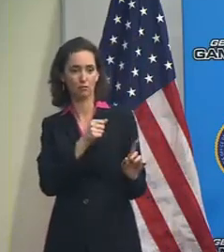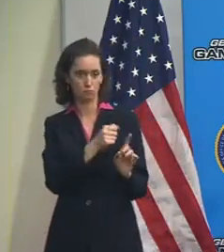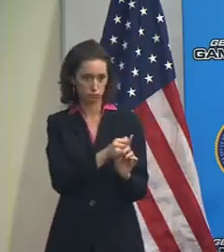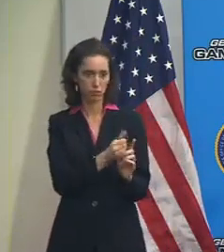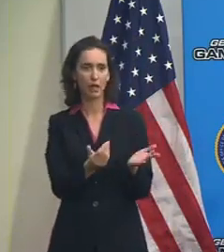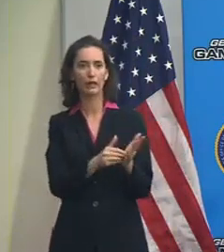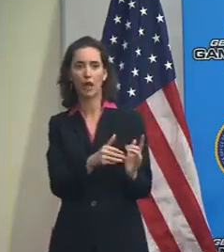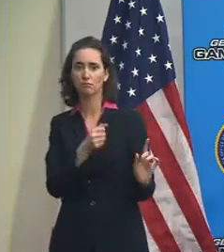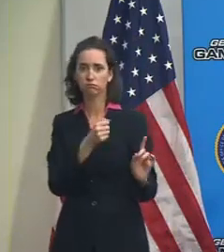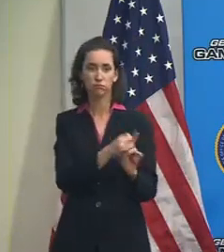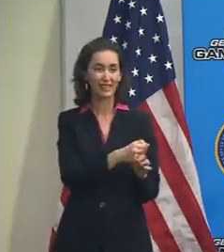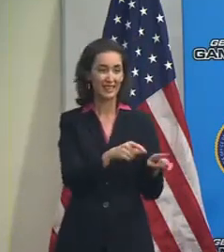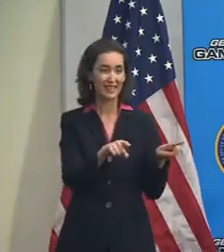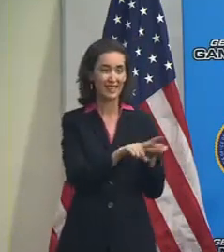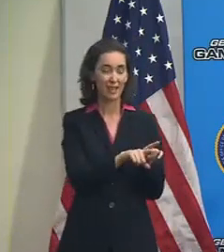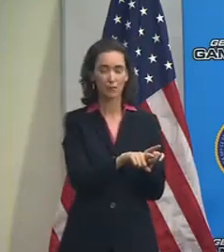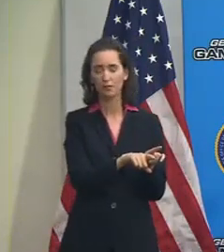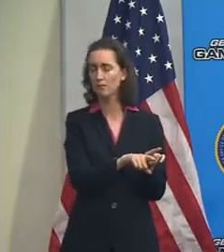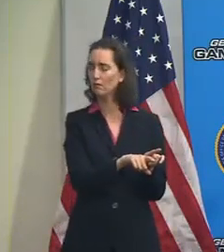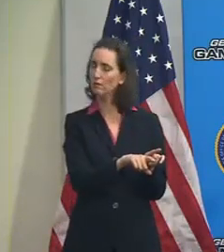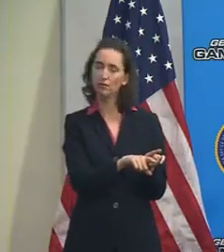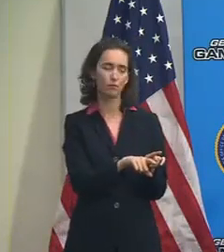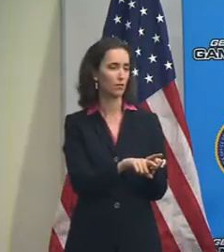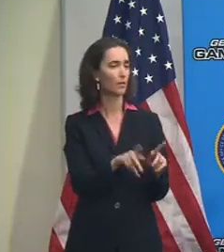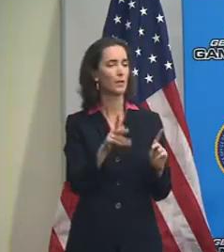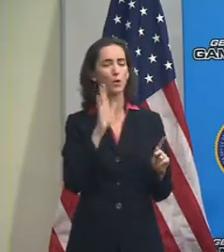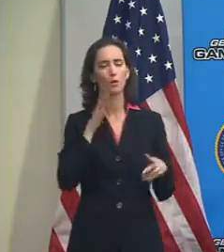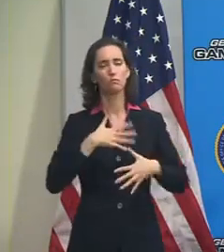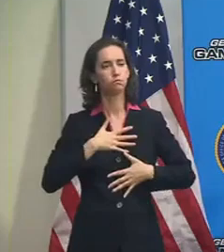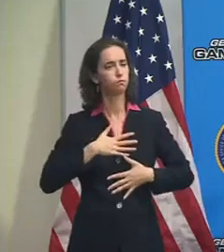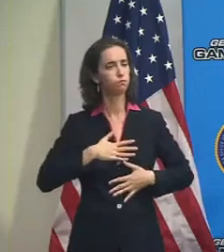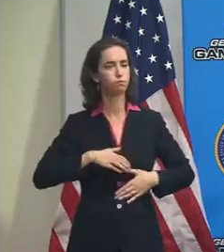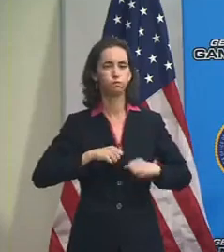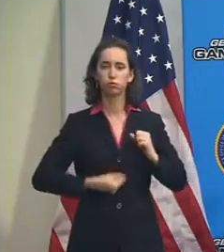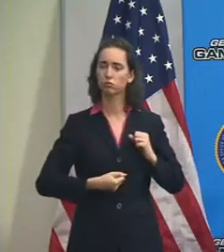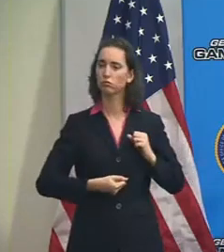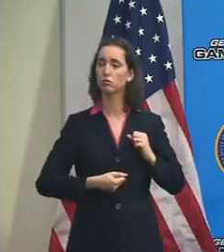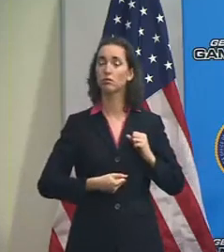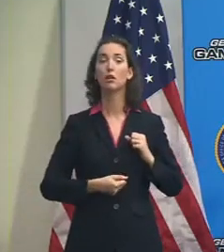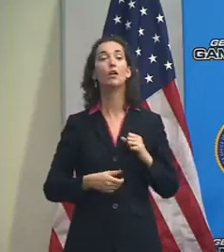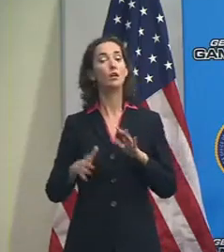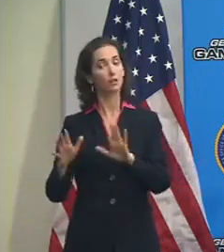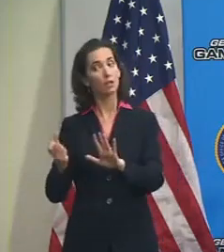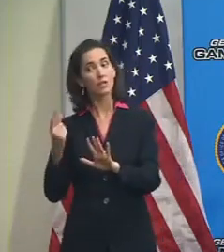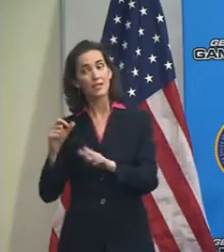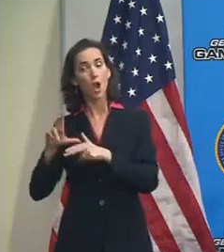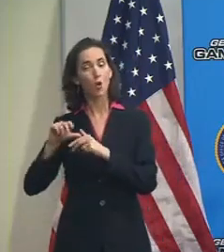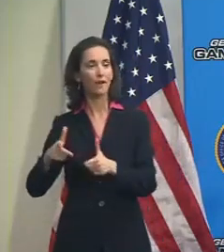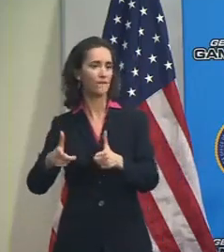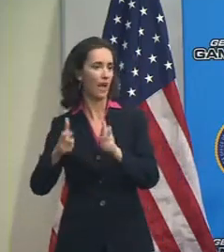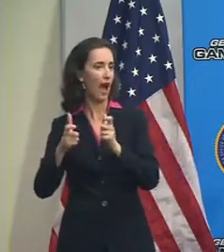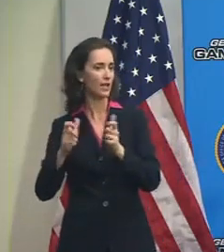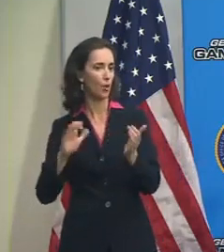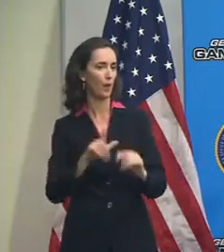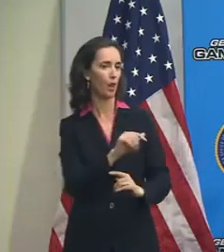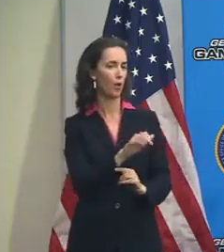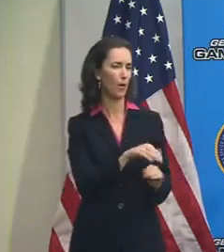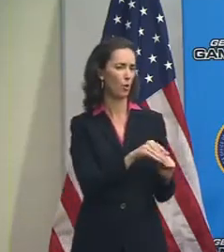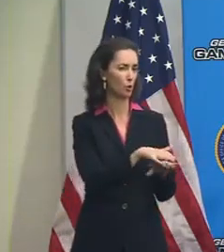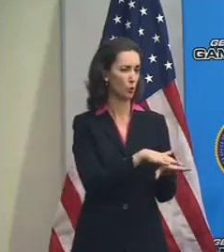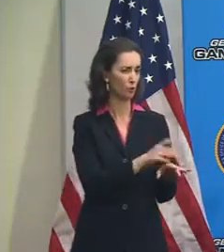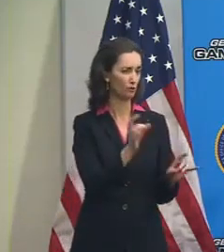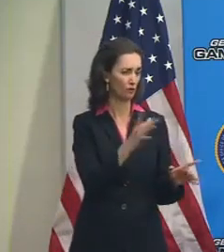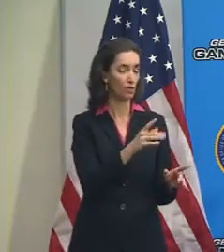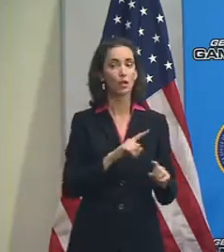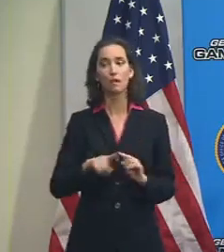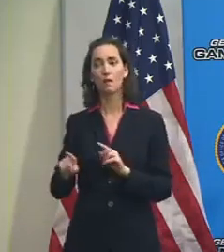Laura did, it will be very, very devastating, despite the fact that it's going to be a fast-moving storm. And it would do